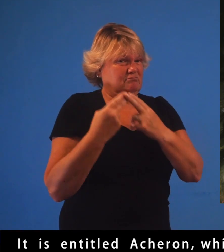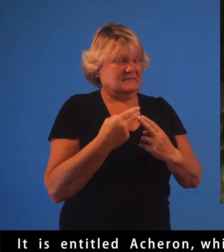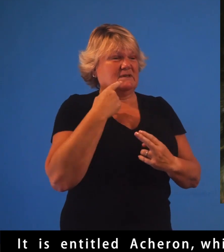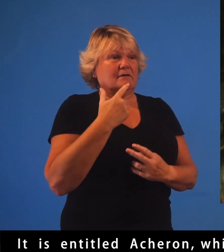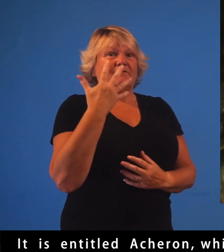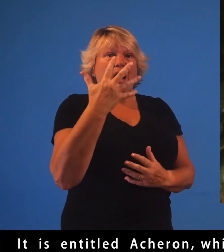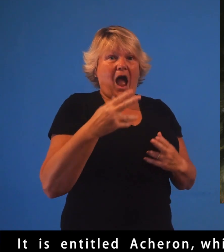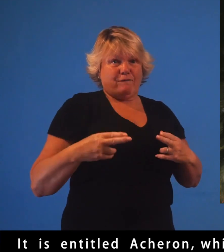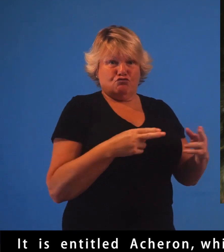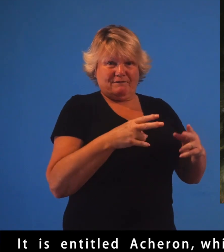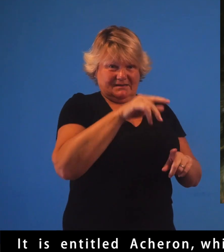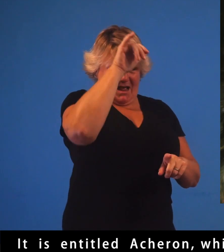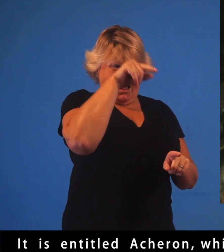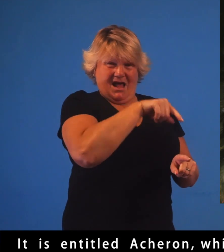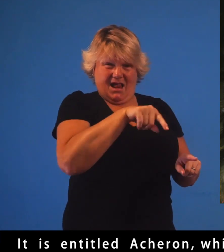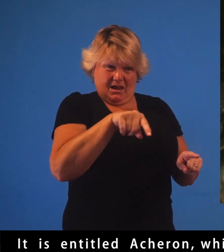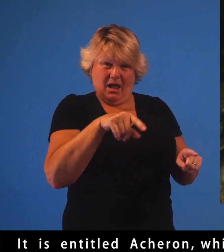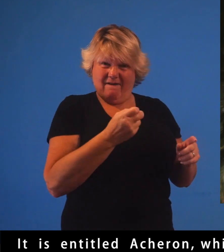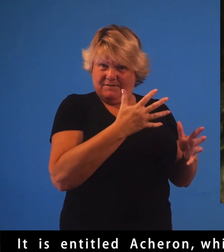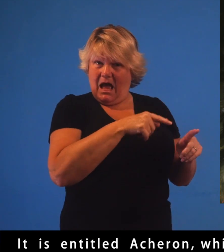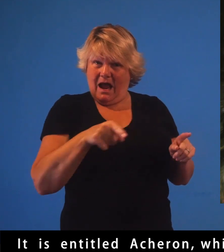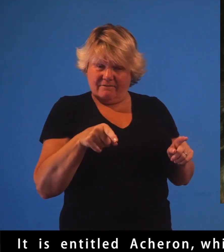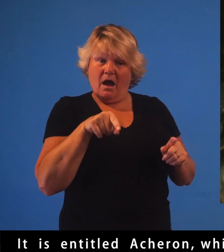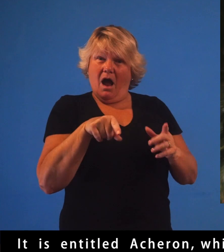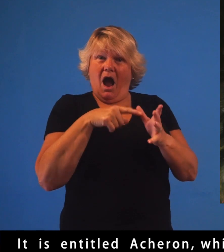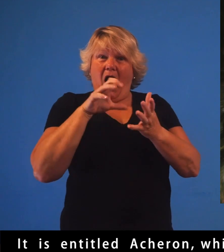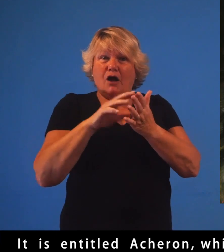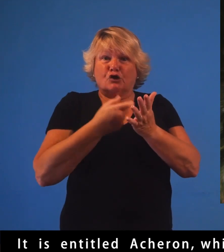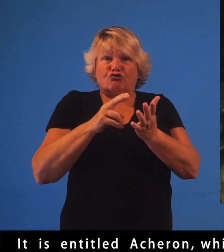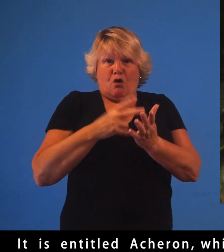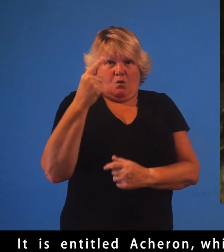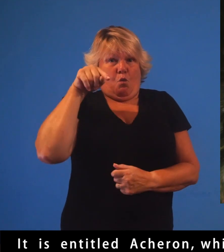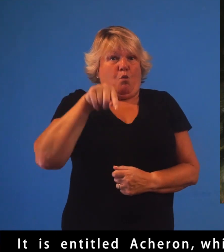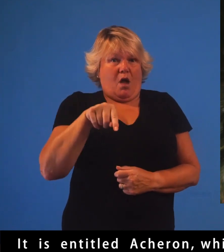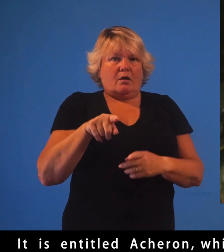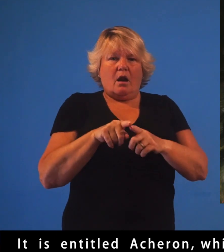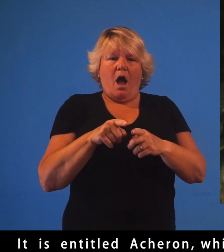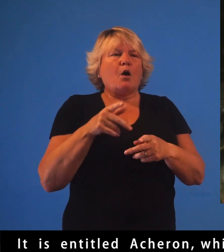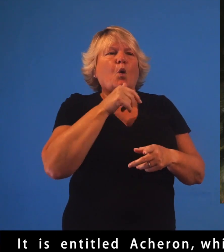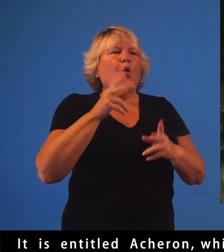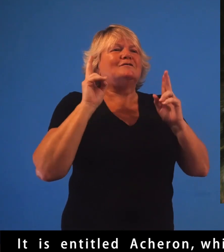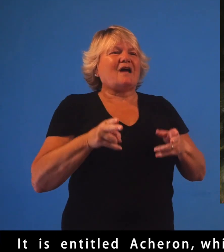legend is one of the 5 rivers in hell over which the dead are ferried.